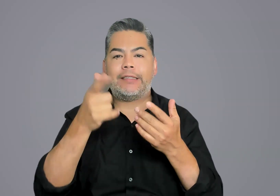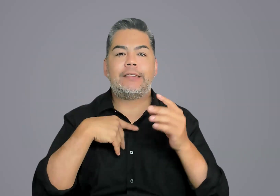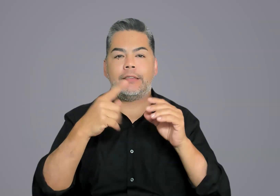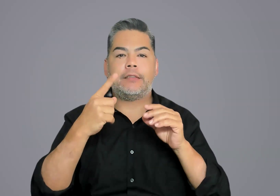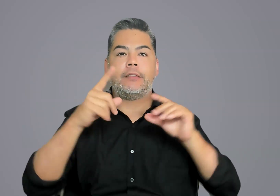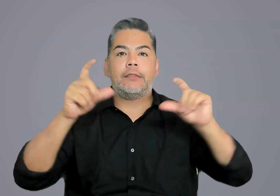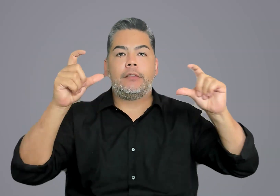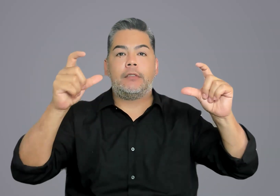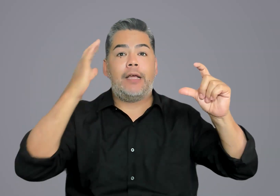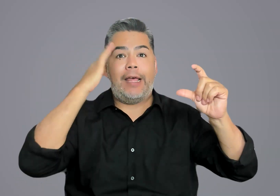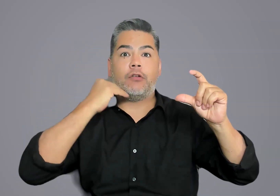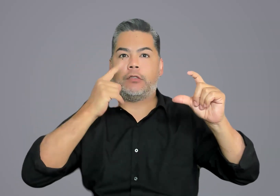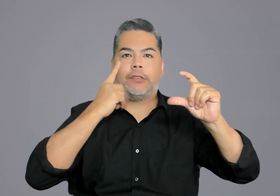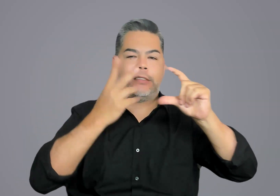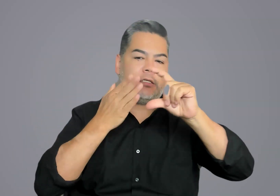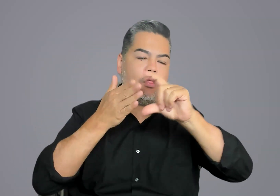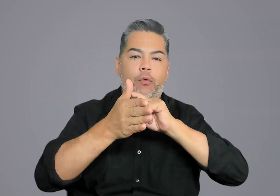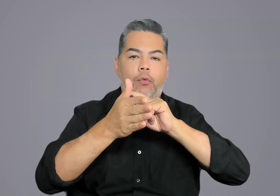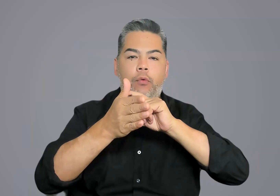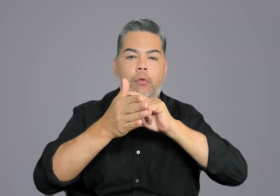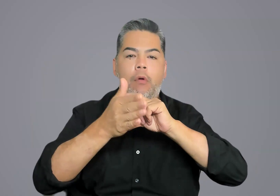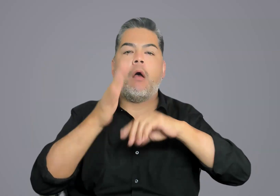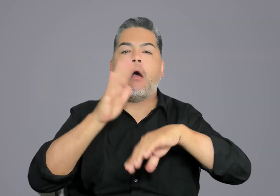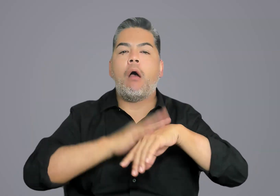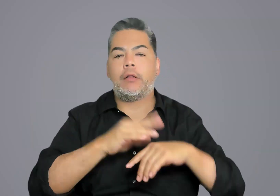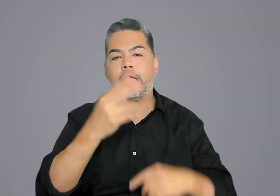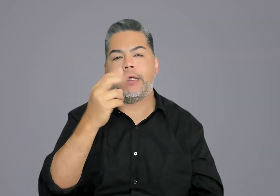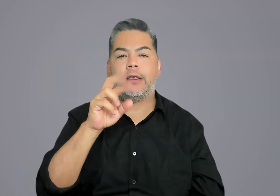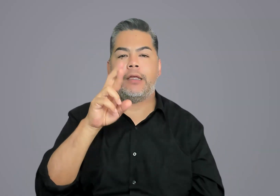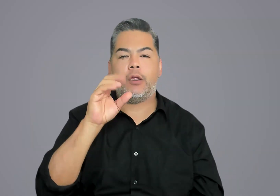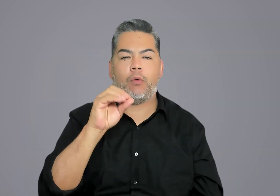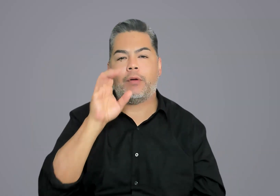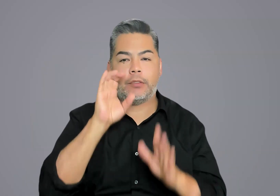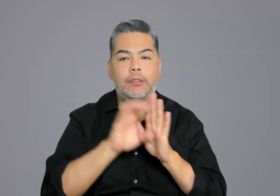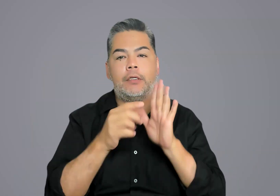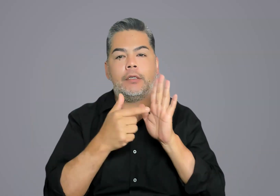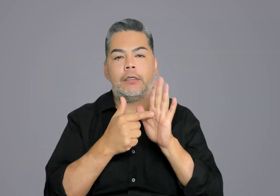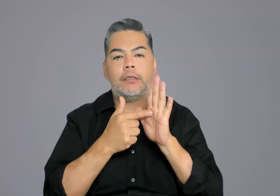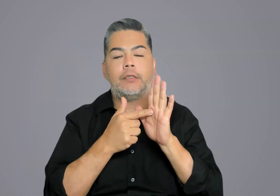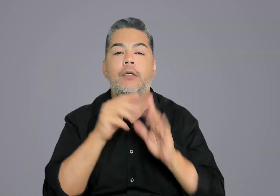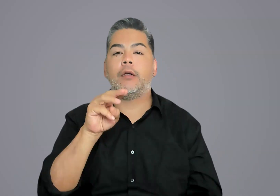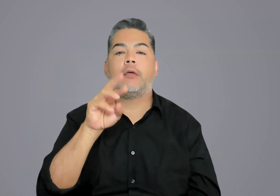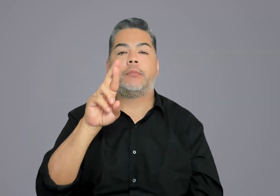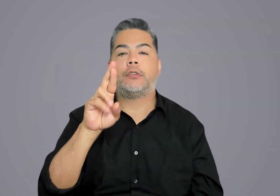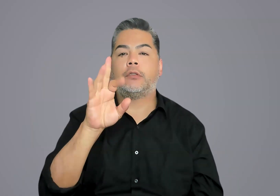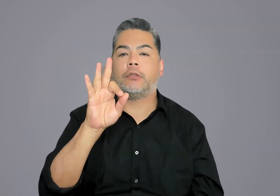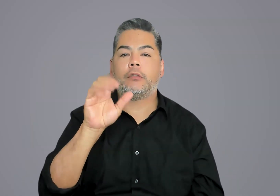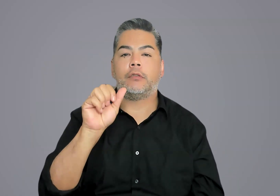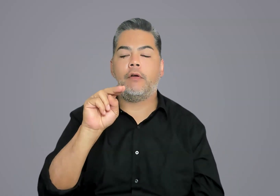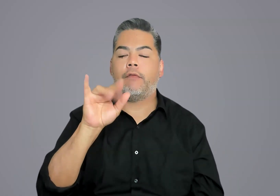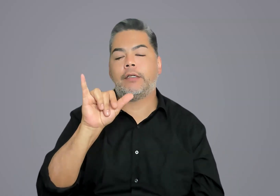header on top of their hero image. So a lot of websites like Mr. Fancy Pants would have their